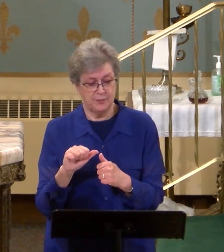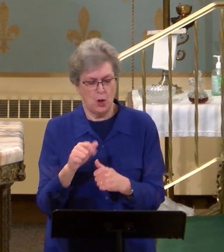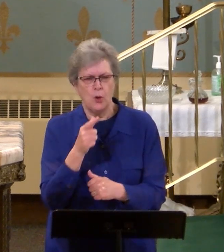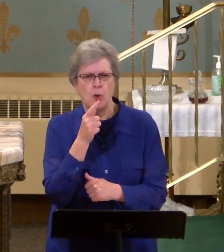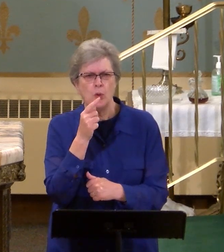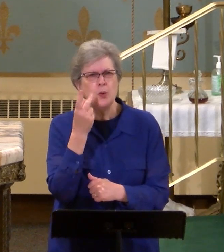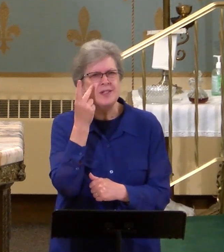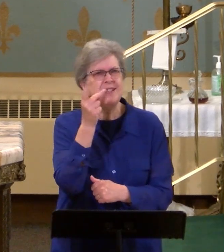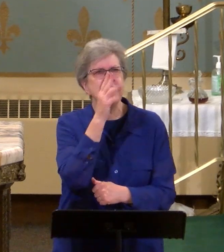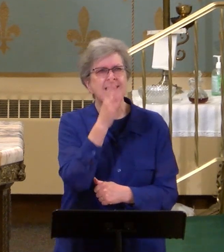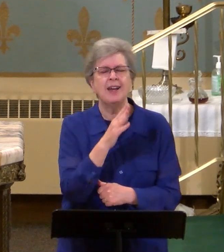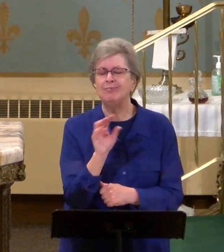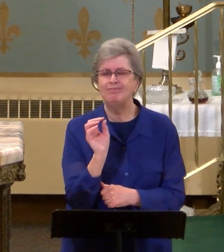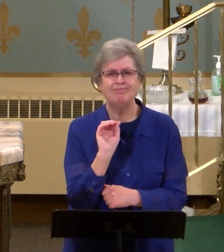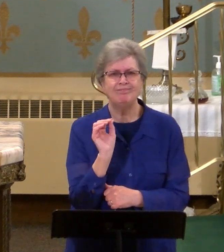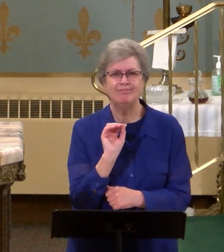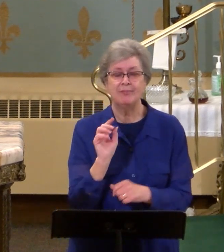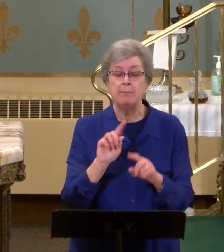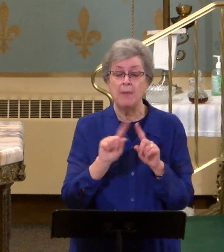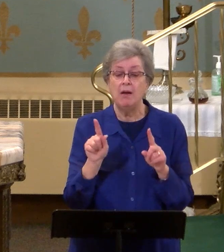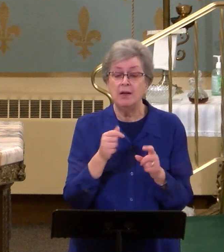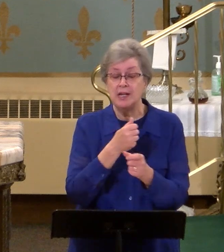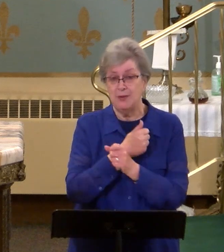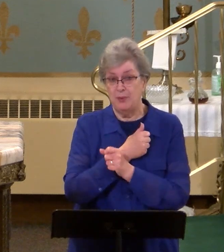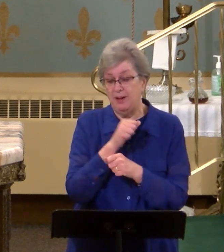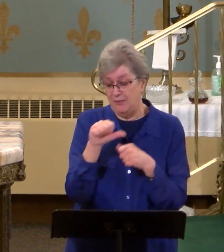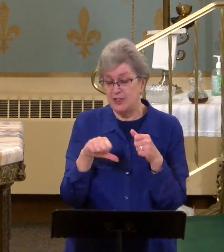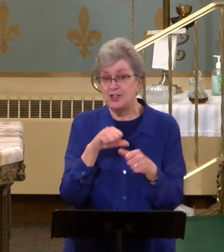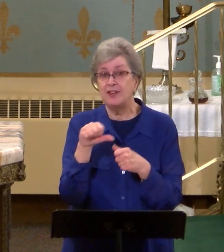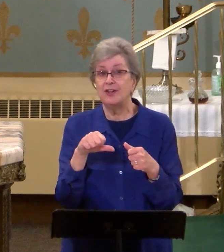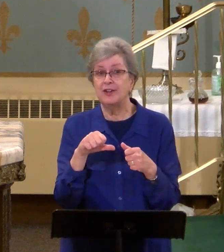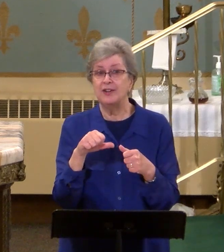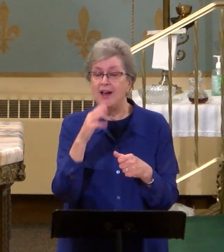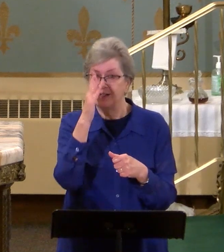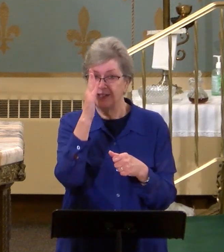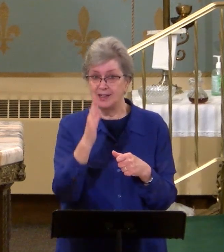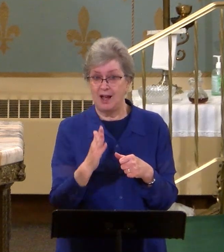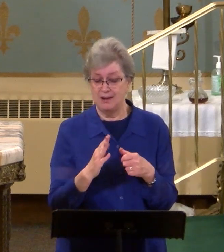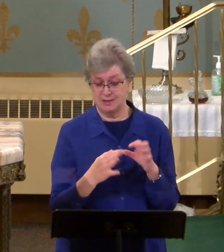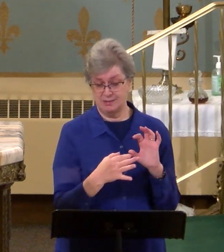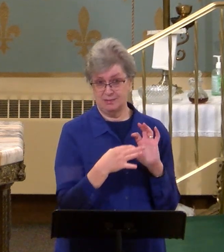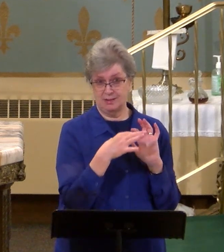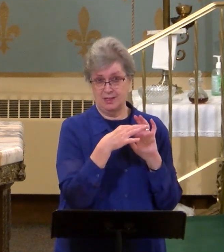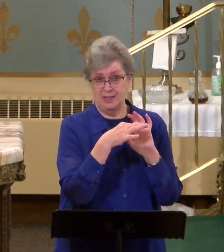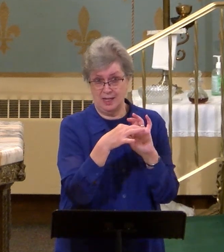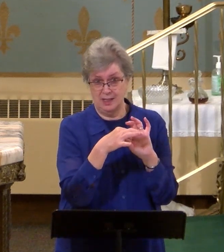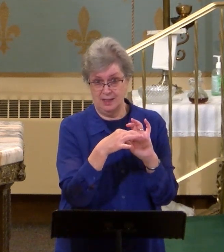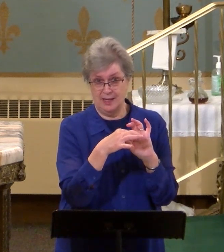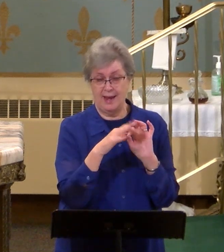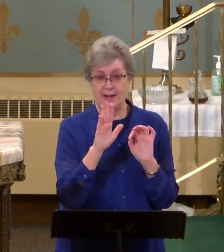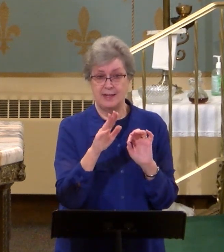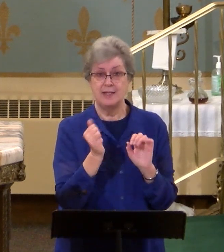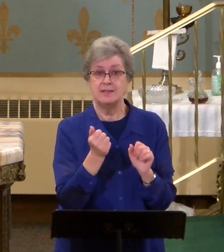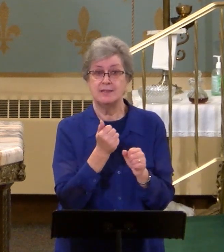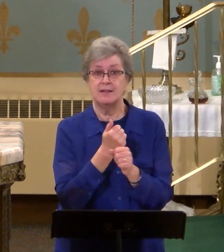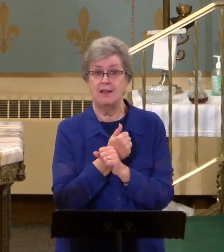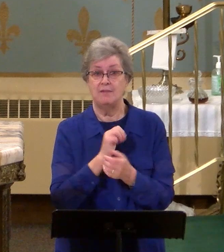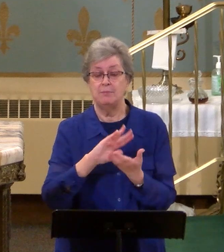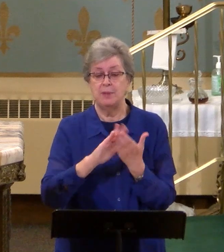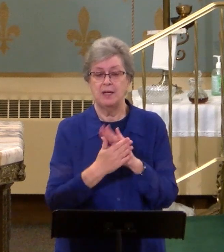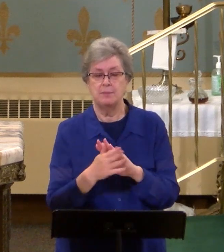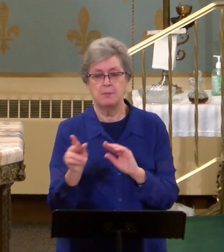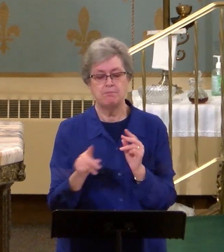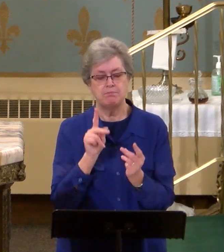God. Yet if we love one another, God remains in us, and his love is brought to perfection in